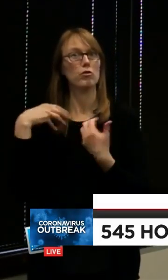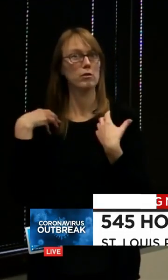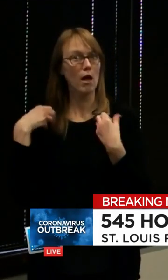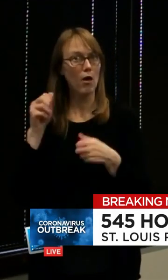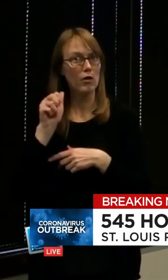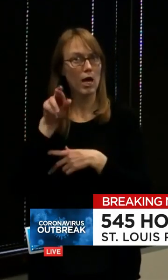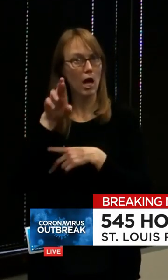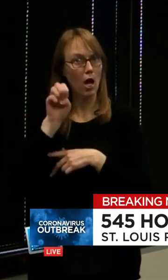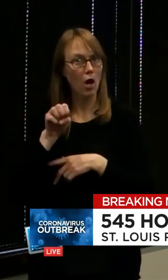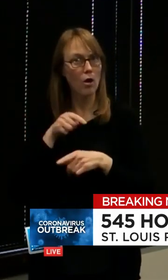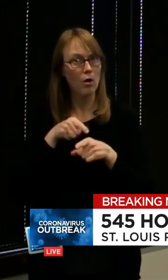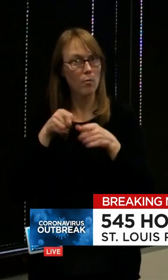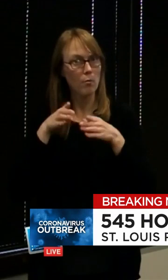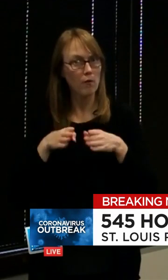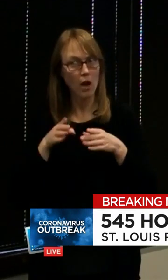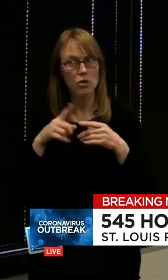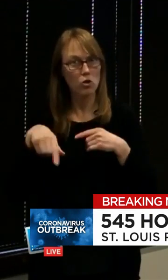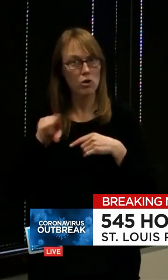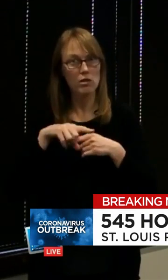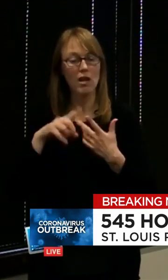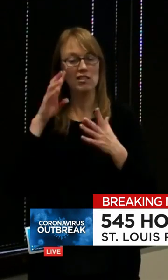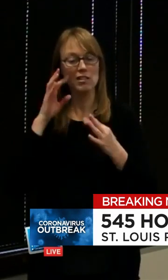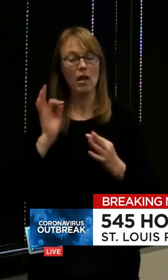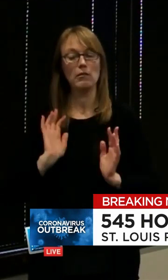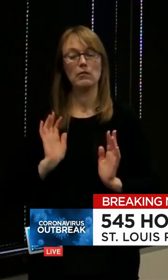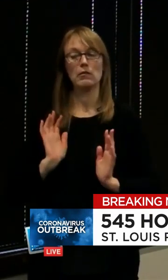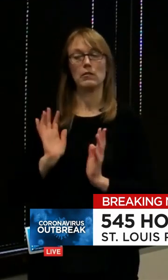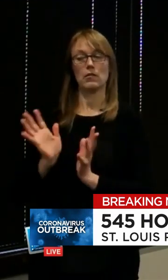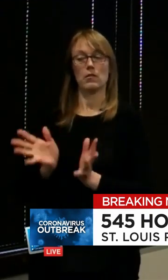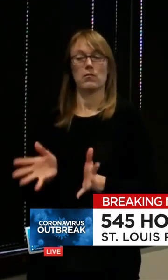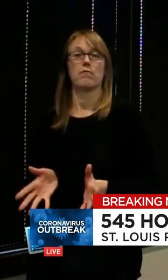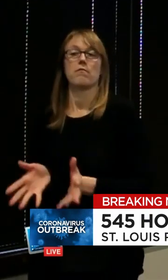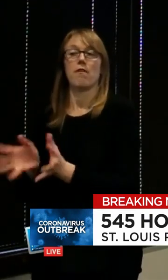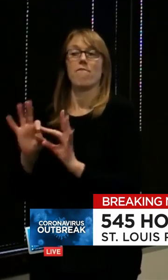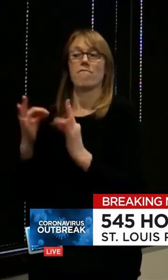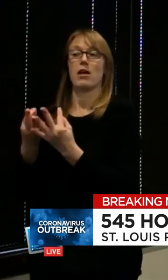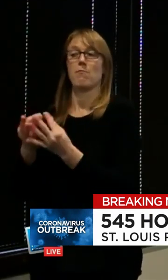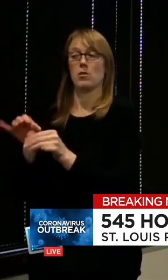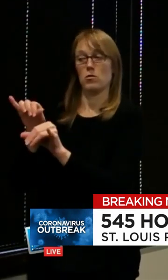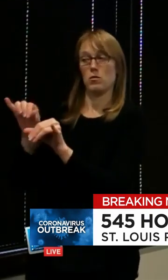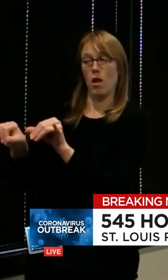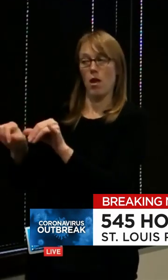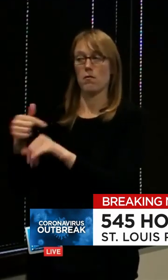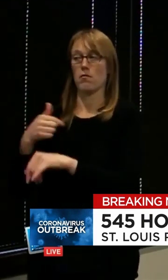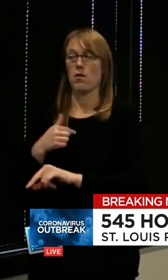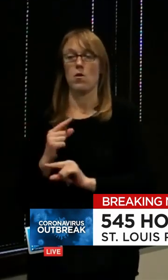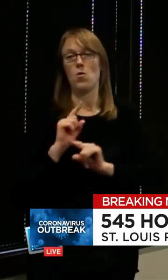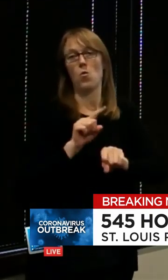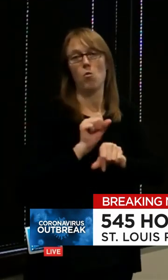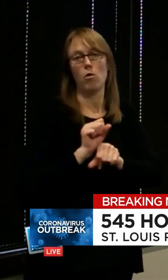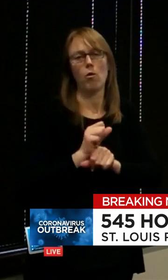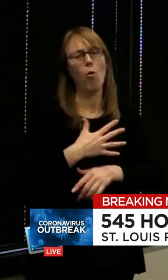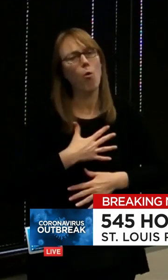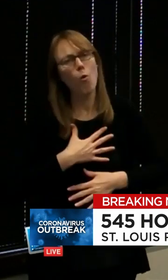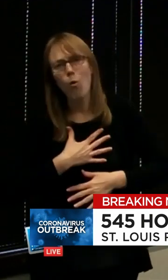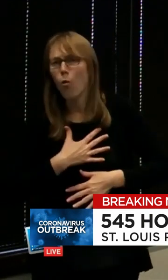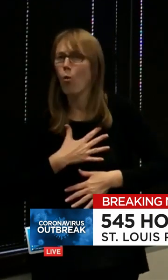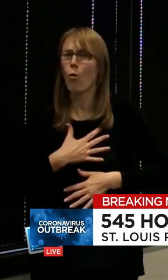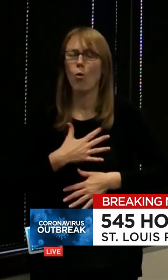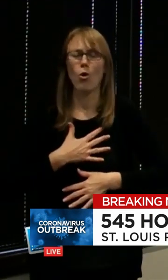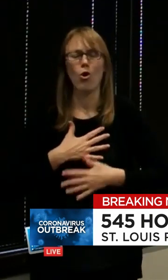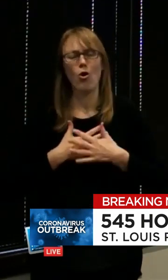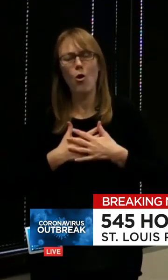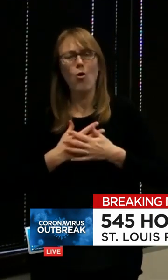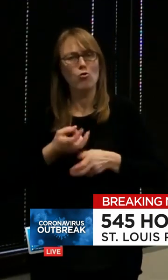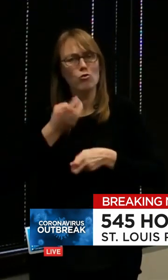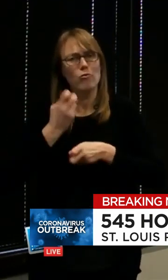loved ones. And that takes a toll on you. I can tell you from experience that that takes a huge toll on us